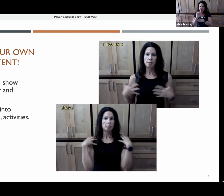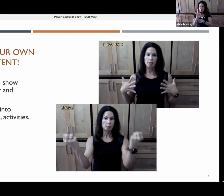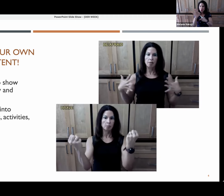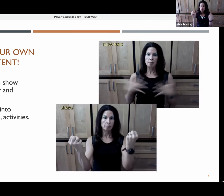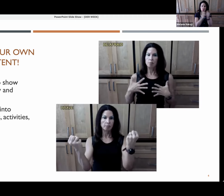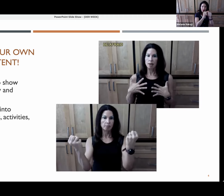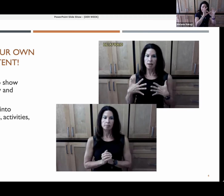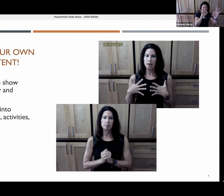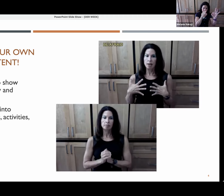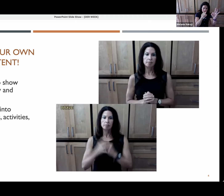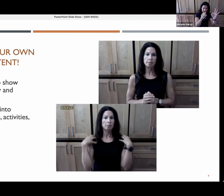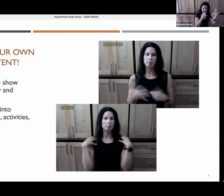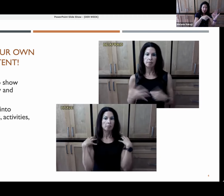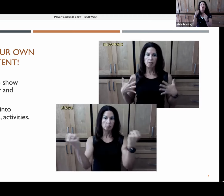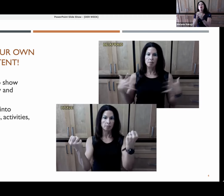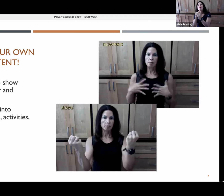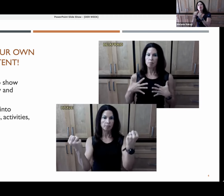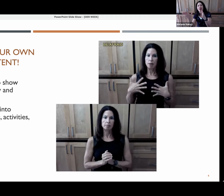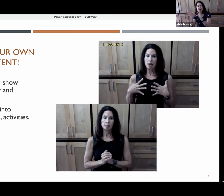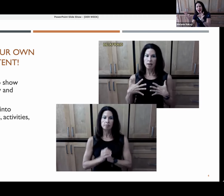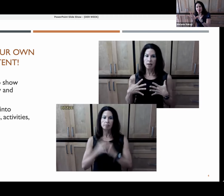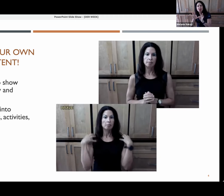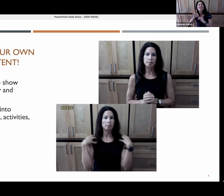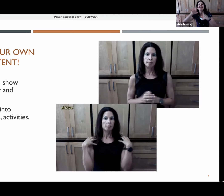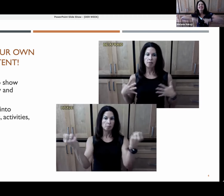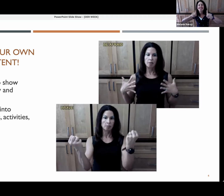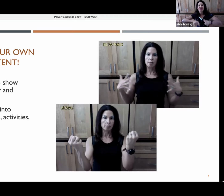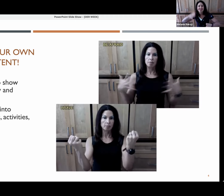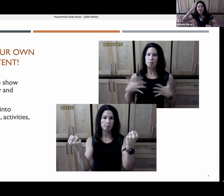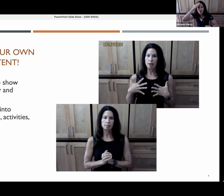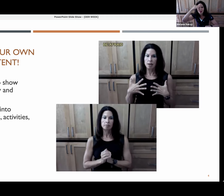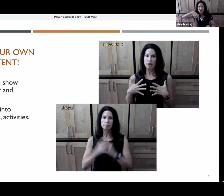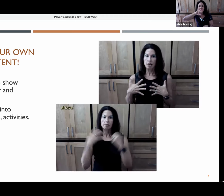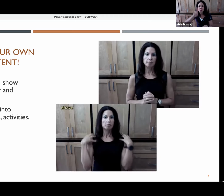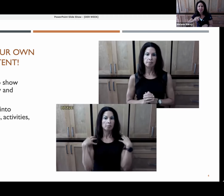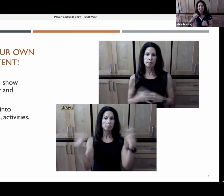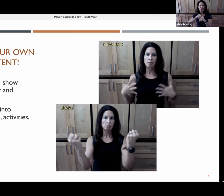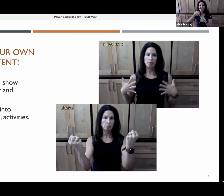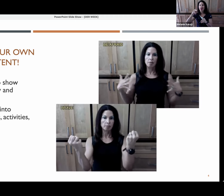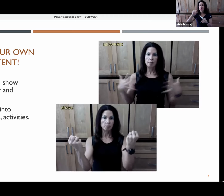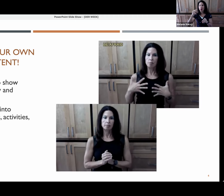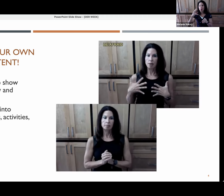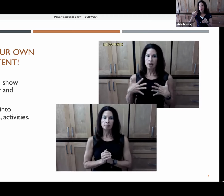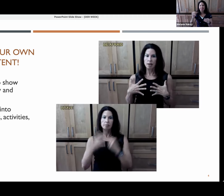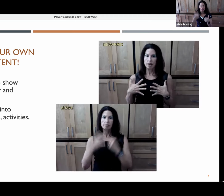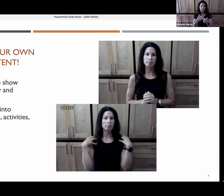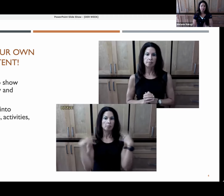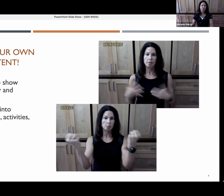So we can use the same GIF with the caption or without the caption for testing if they know the words